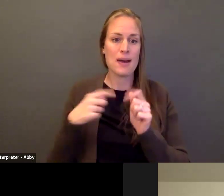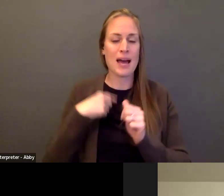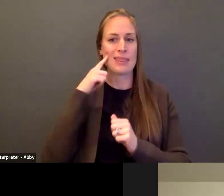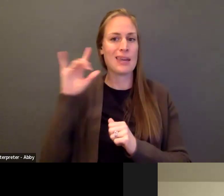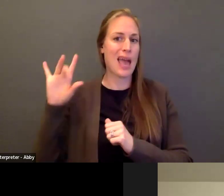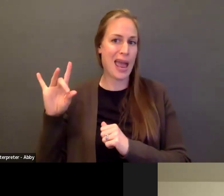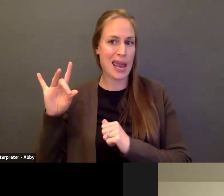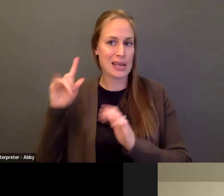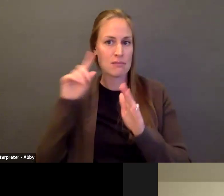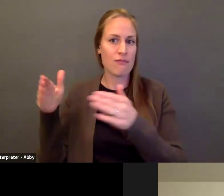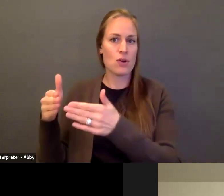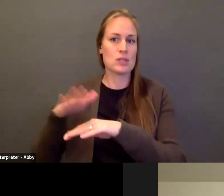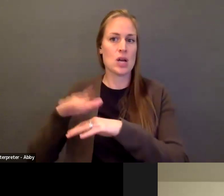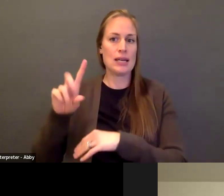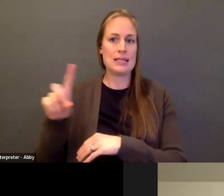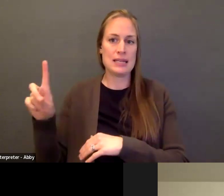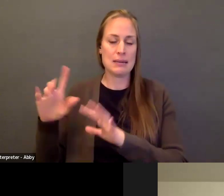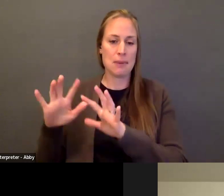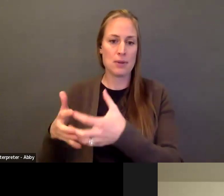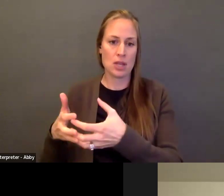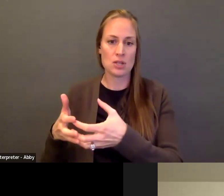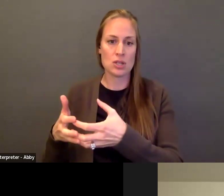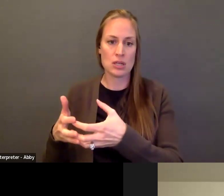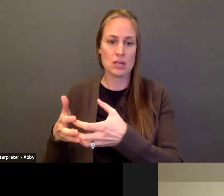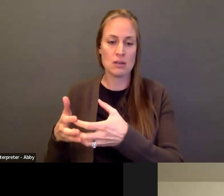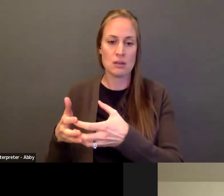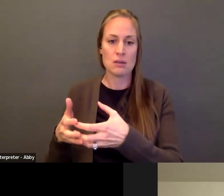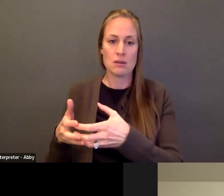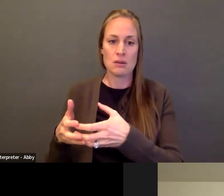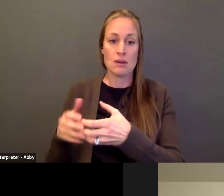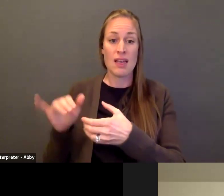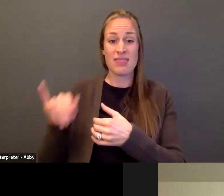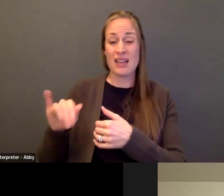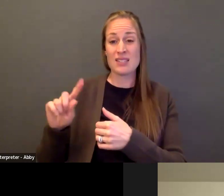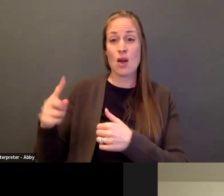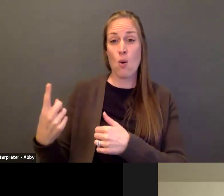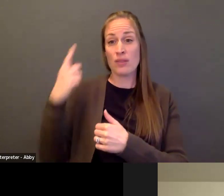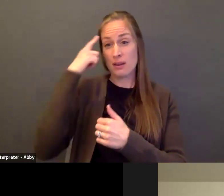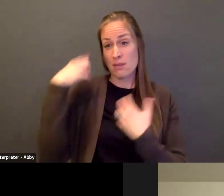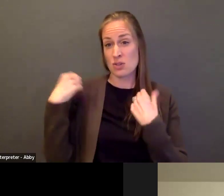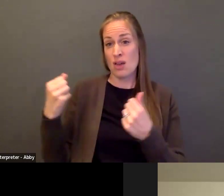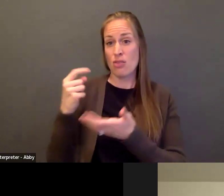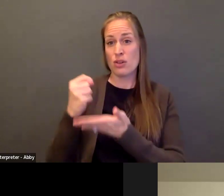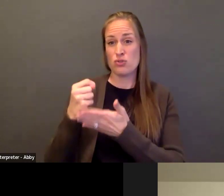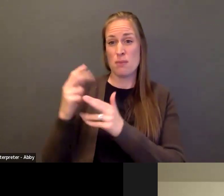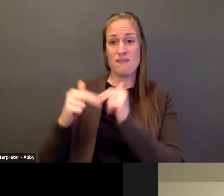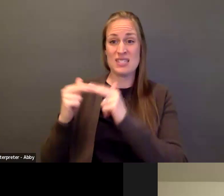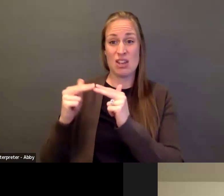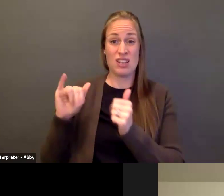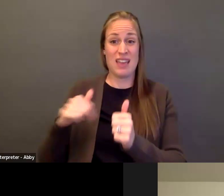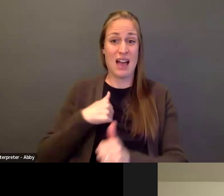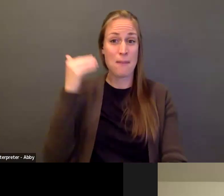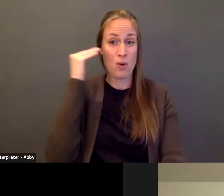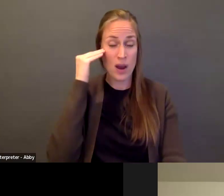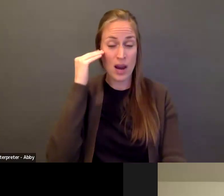DD population, and that is the only mental health treatment facility that I am aware of that has any